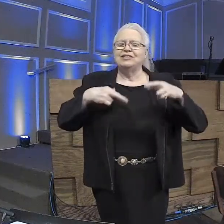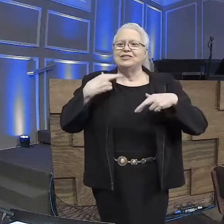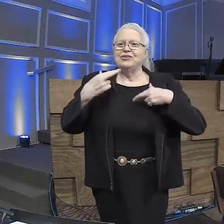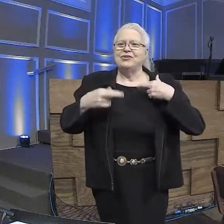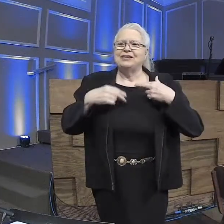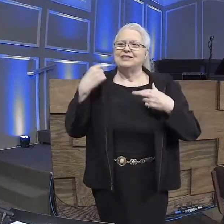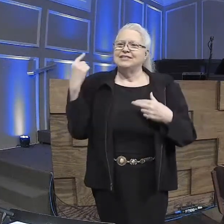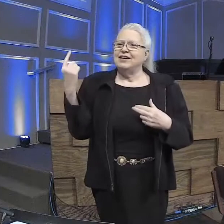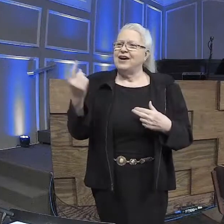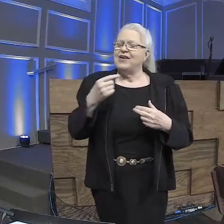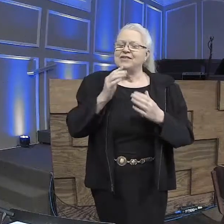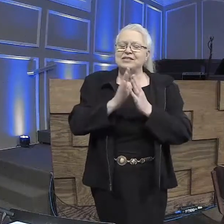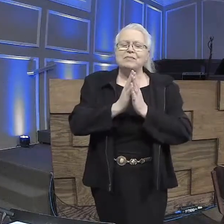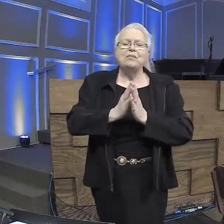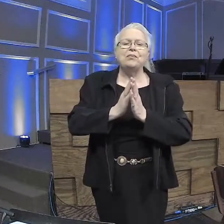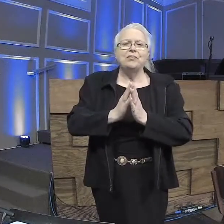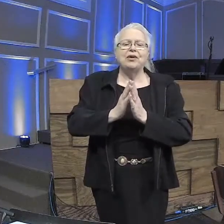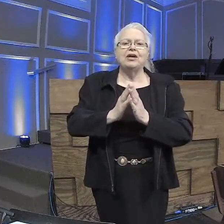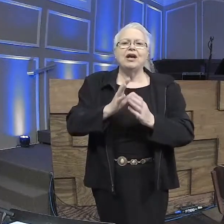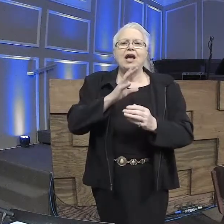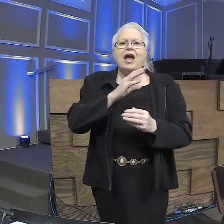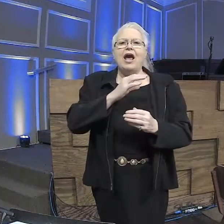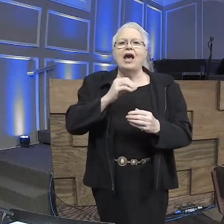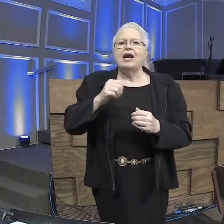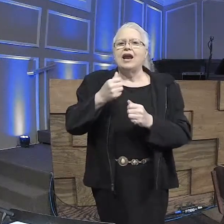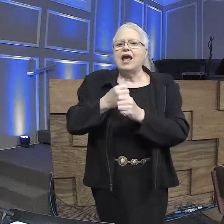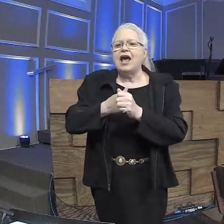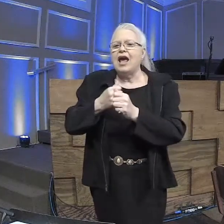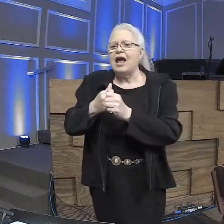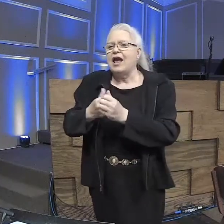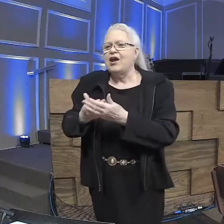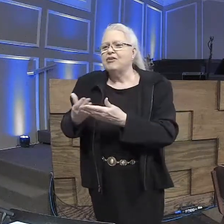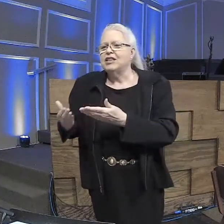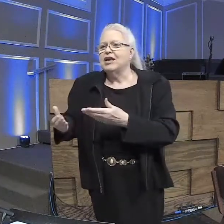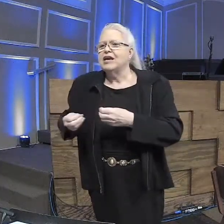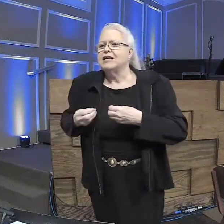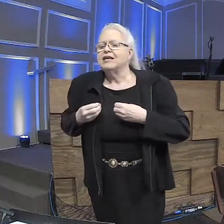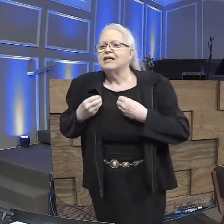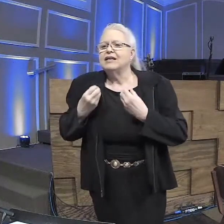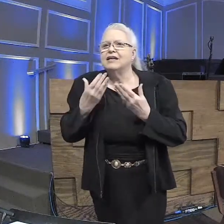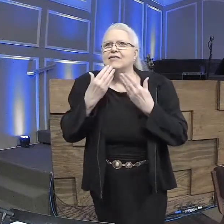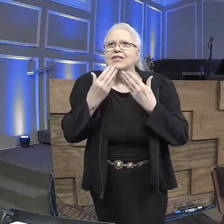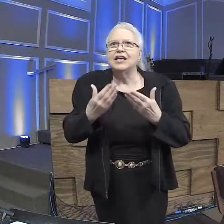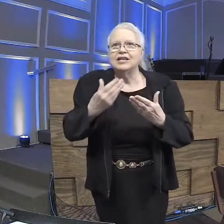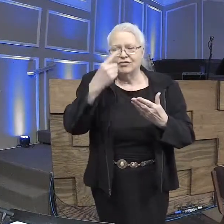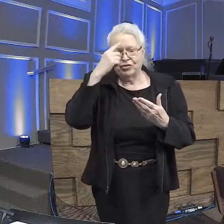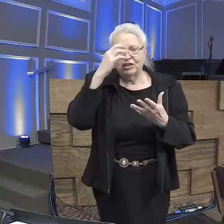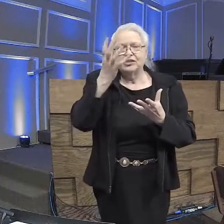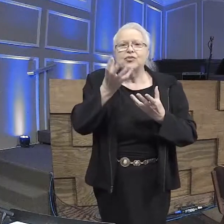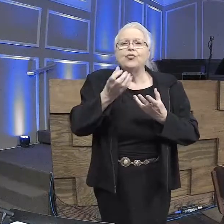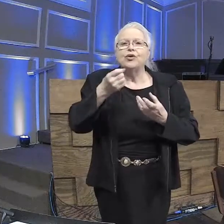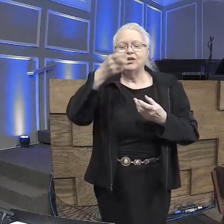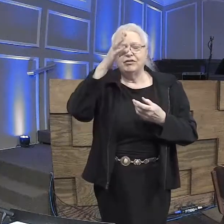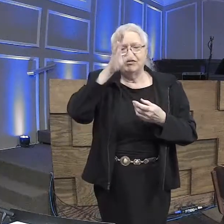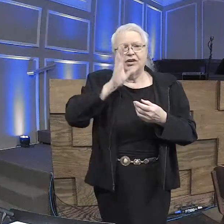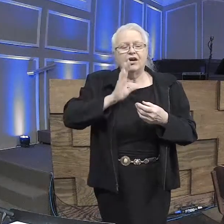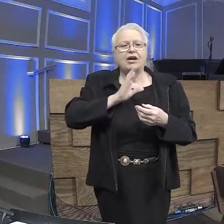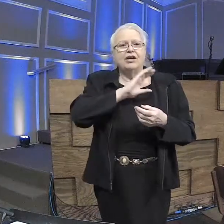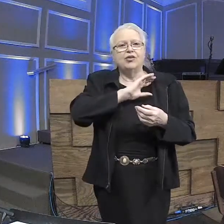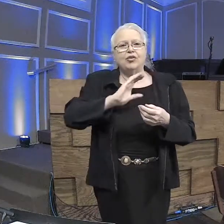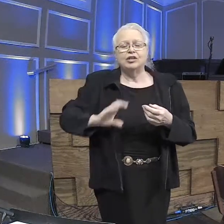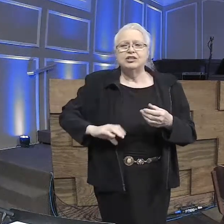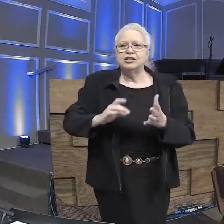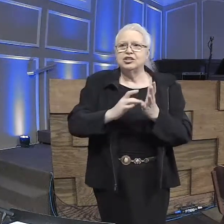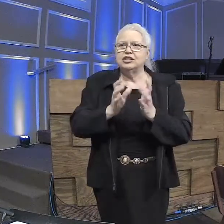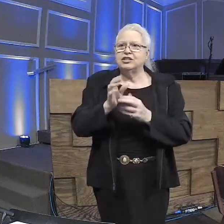pray without ceasing, and everything give thanks, for this is the will of God in Christ Jesus concerning you. Oh, can